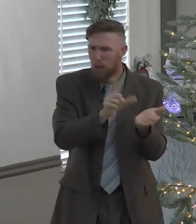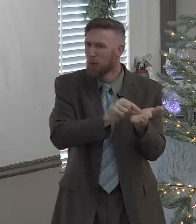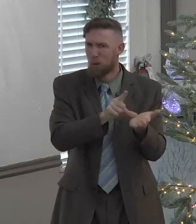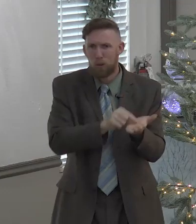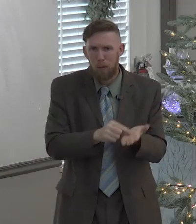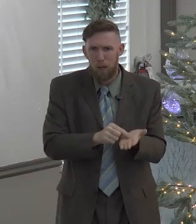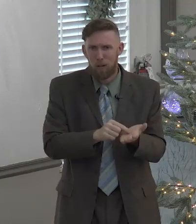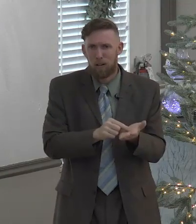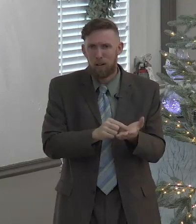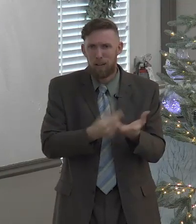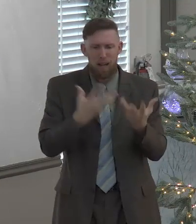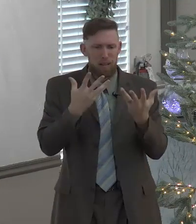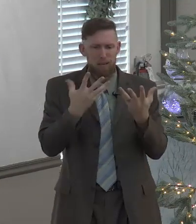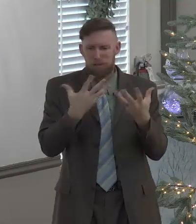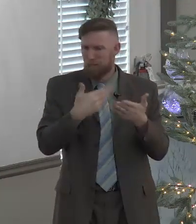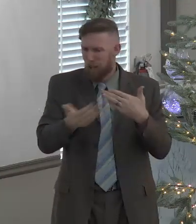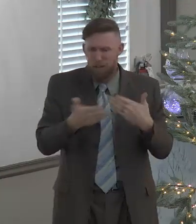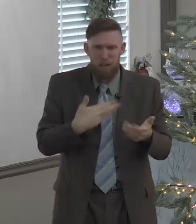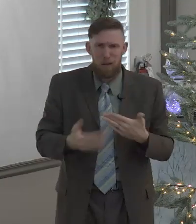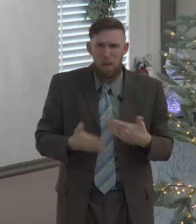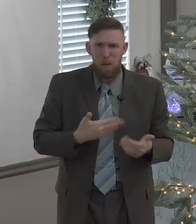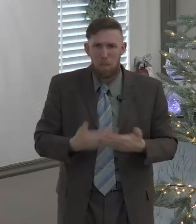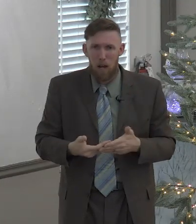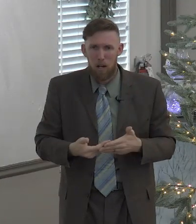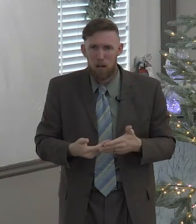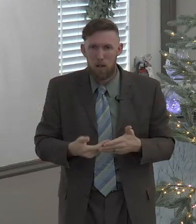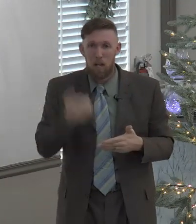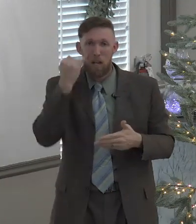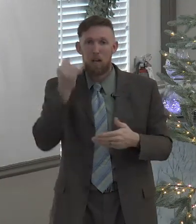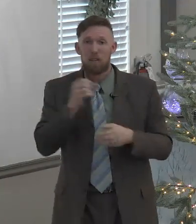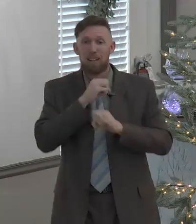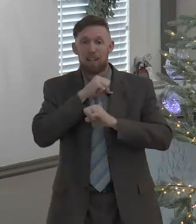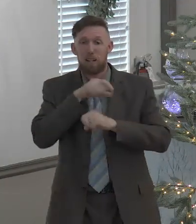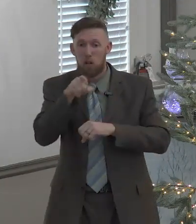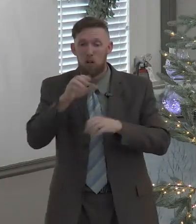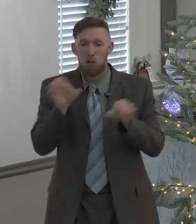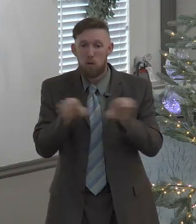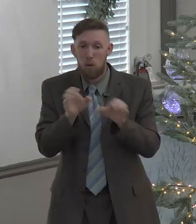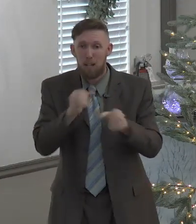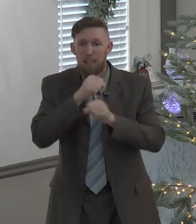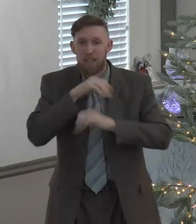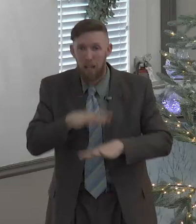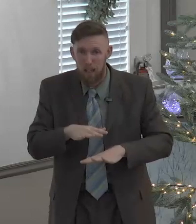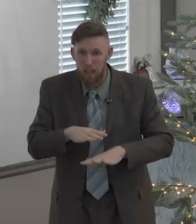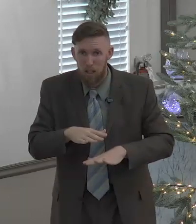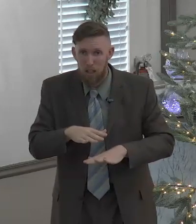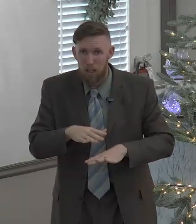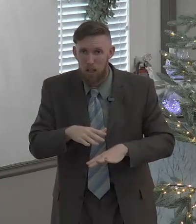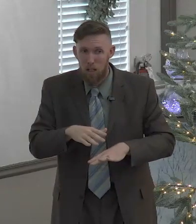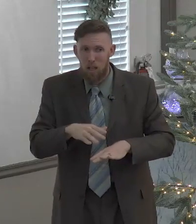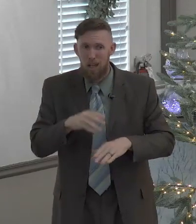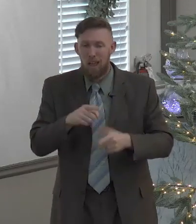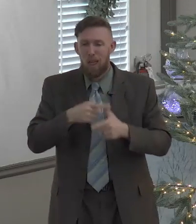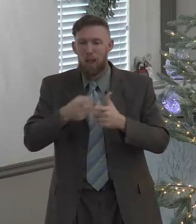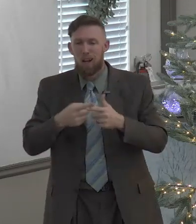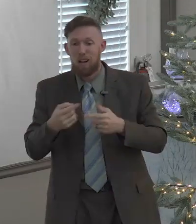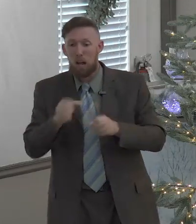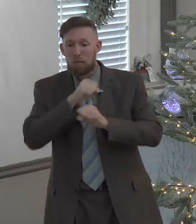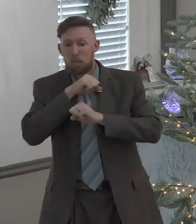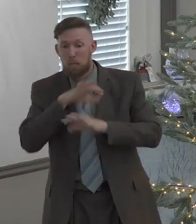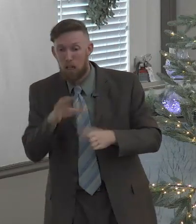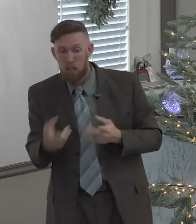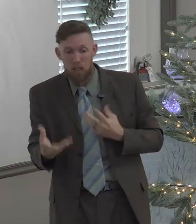a magazine. You're reading the Bible like you read the newspaper. Nothing is getting in. Nothing is